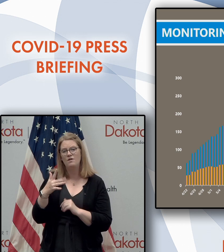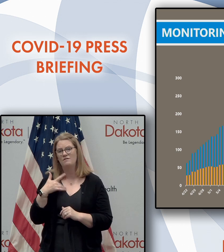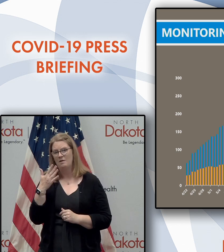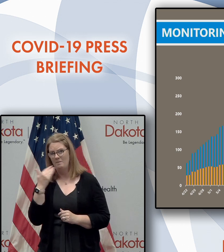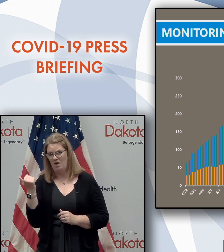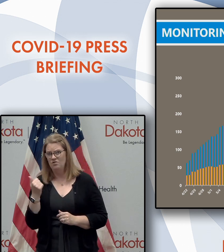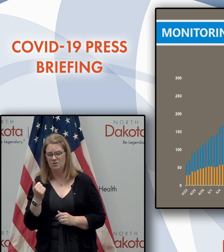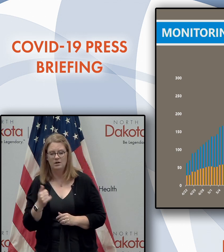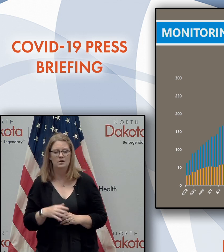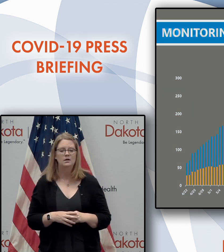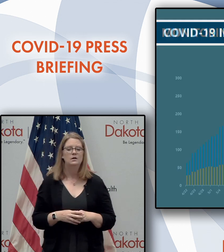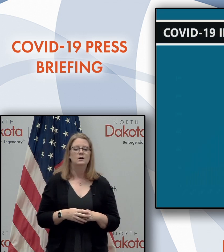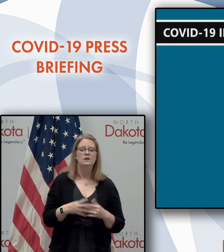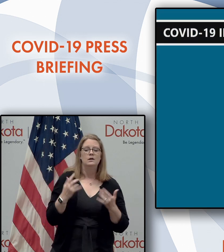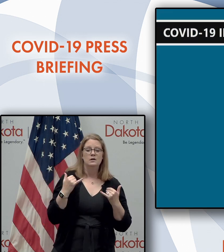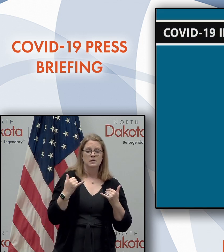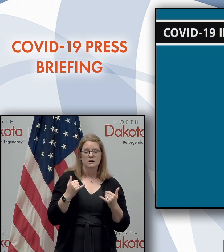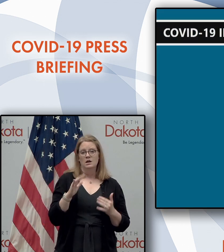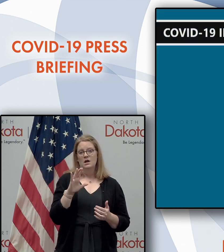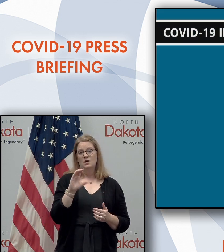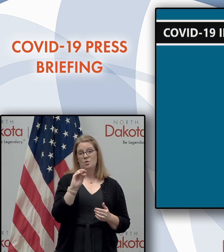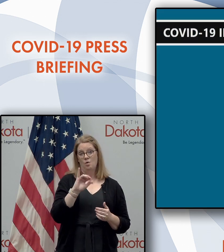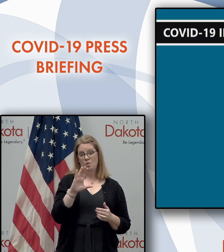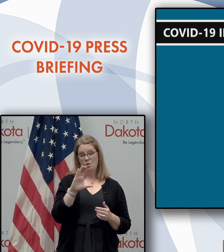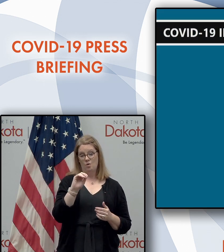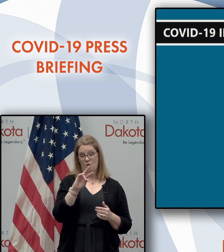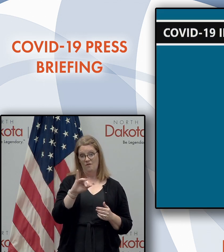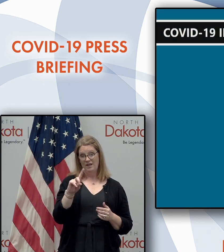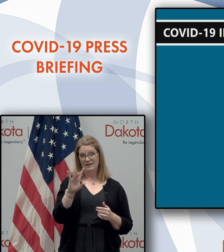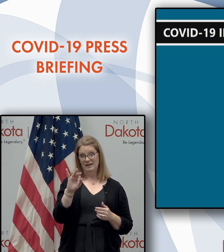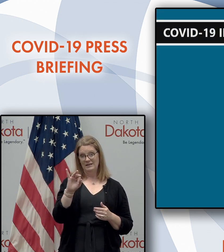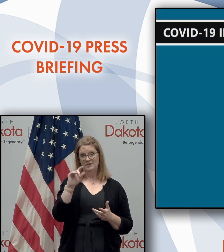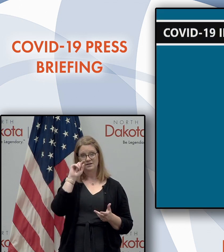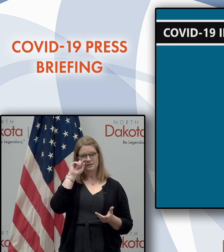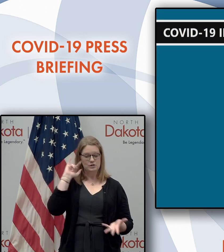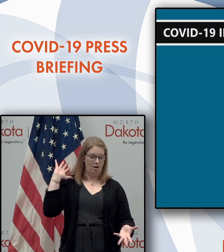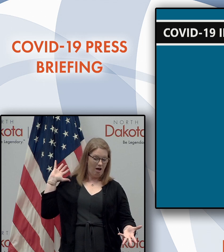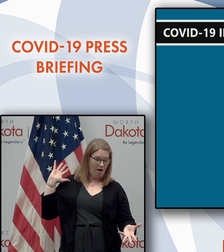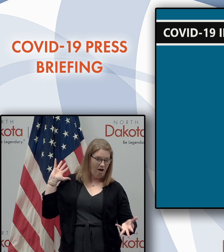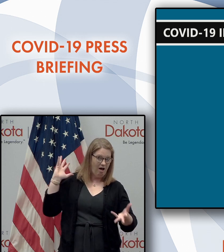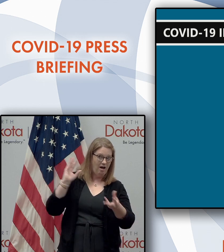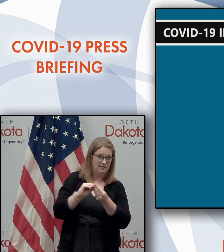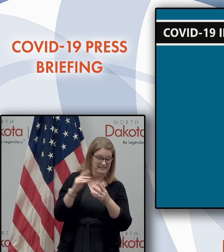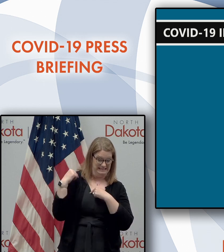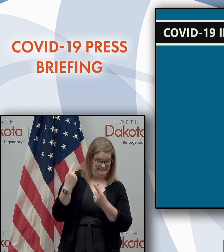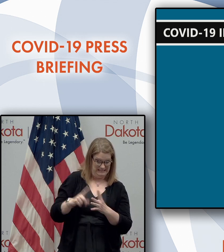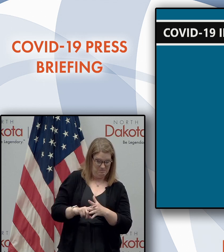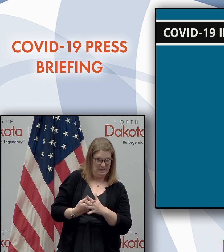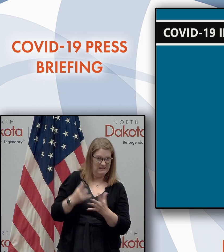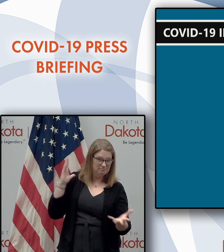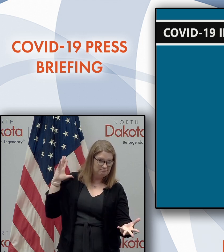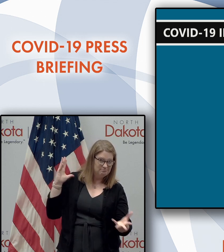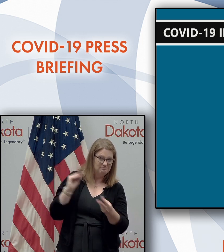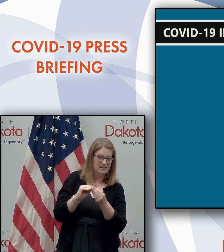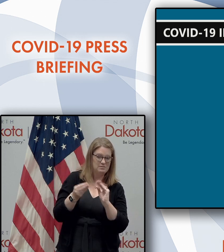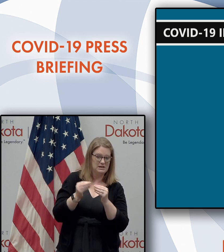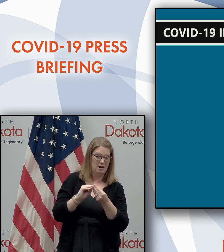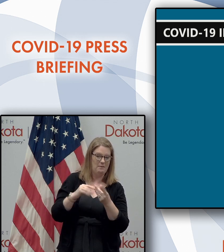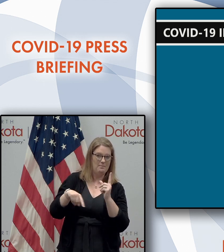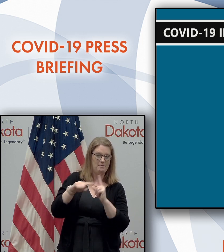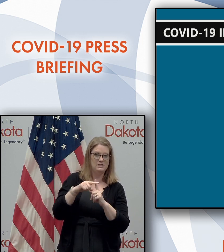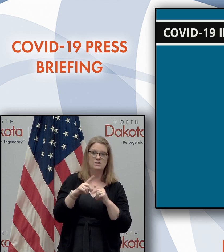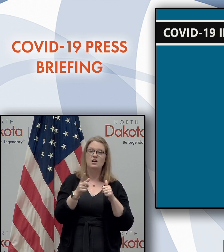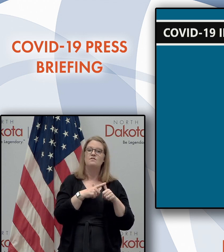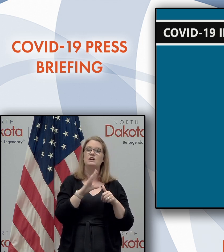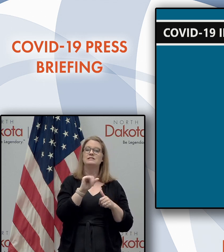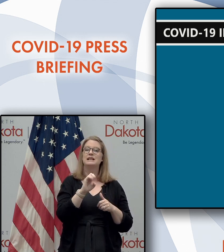the overall rate in COVID-19, again, this is the cumulative number of positives since the beginning of the pandemic, since our first case on March